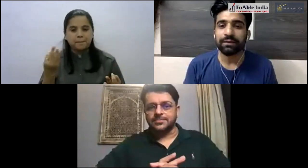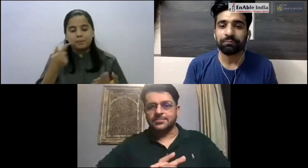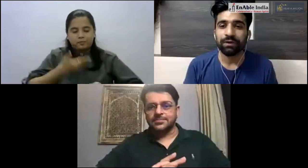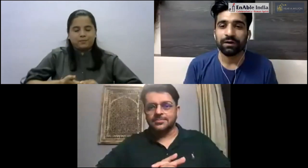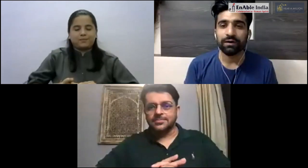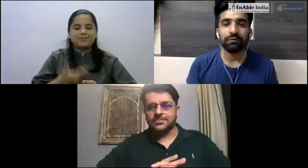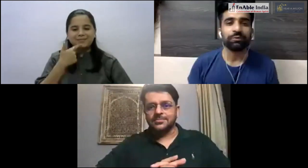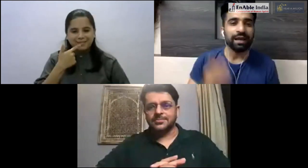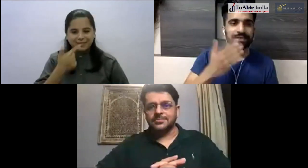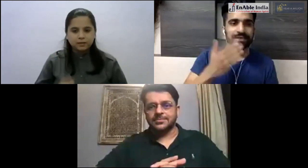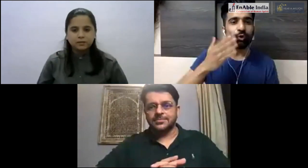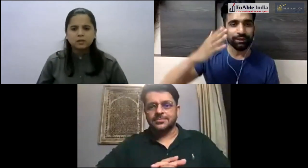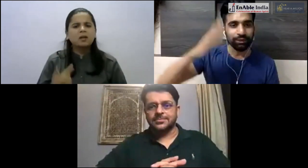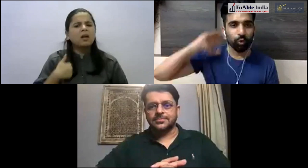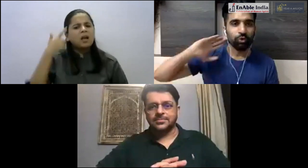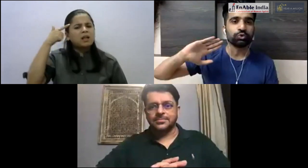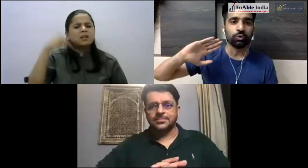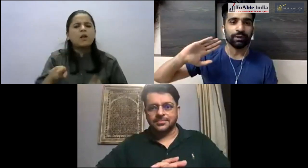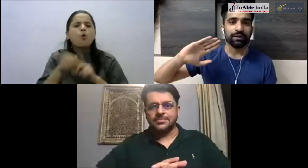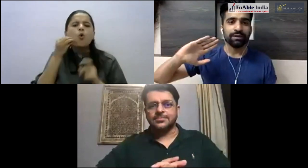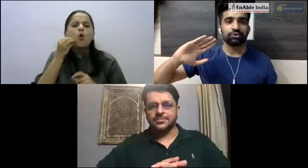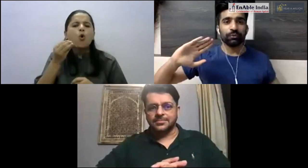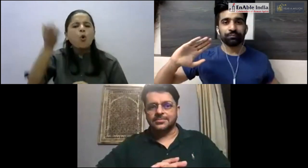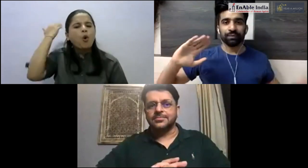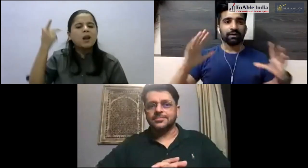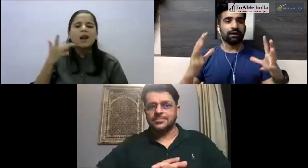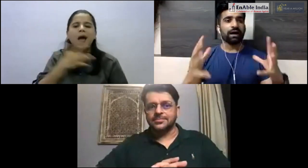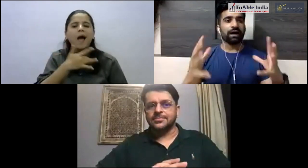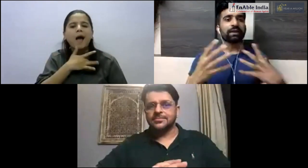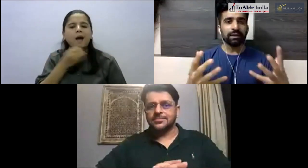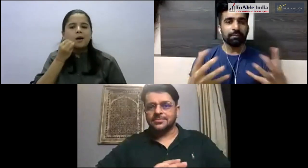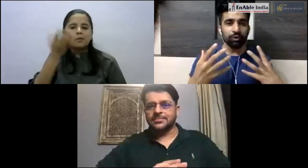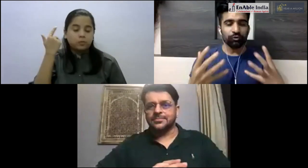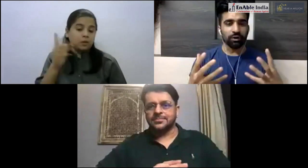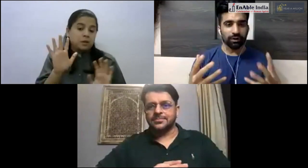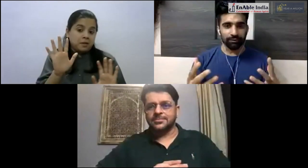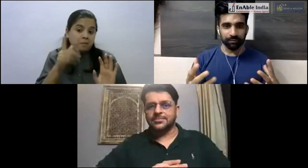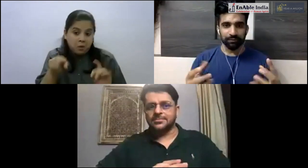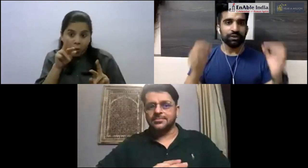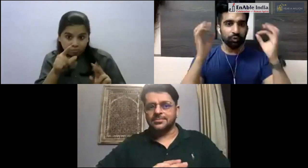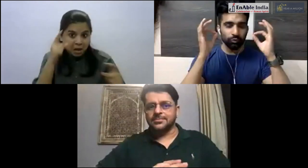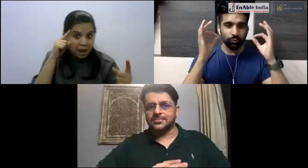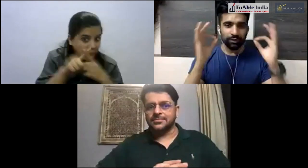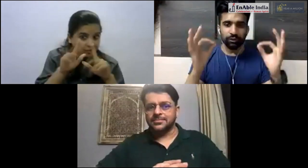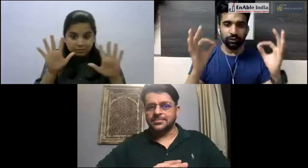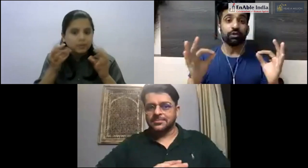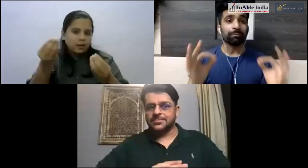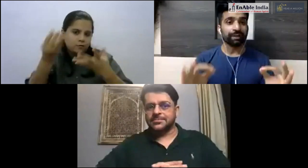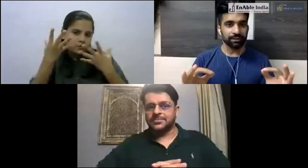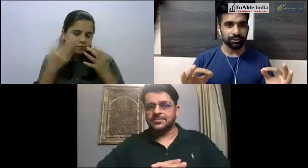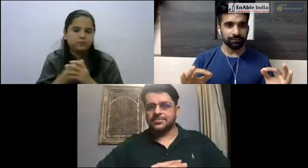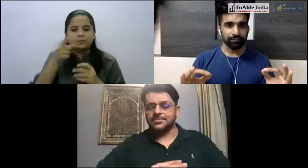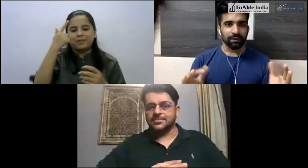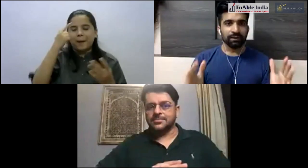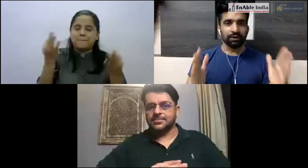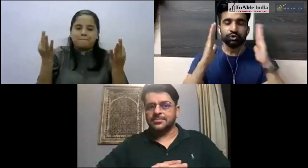think we are still following the old school way. So agree. Let me know if you agree with me. When you think of